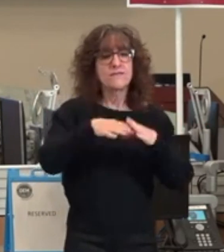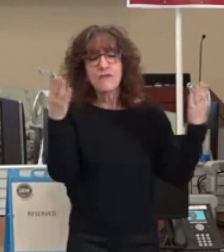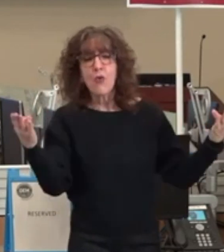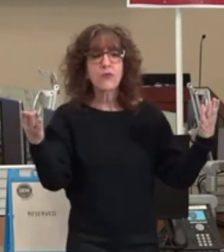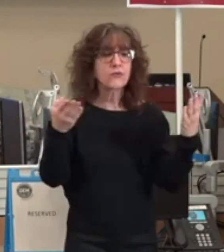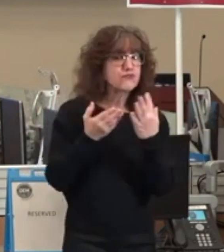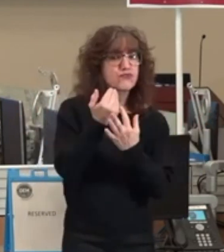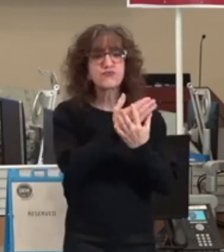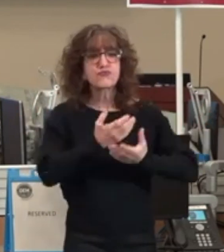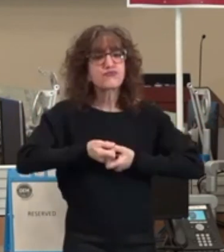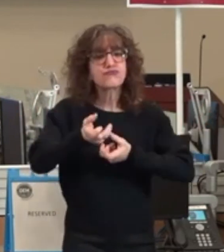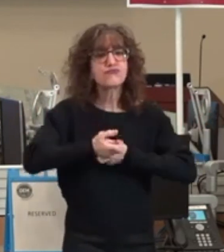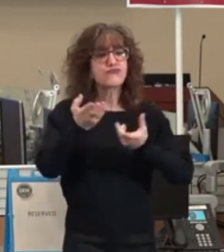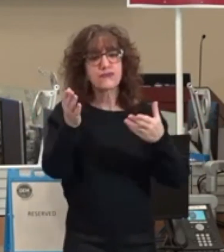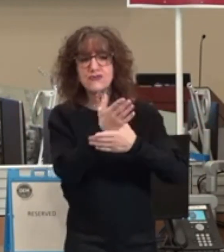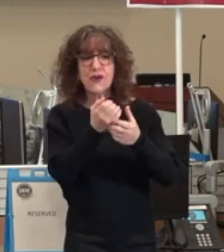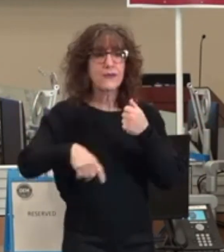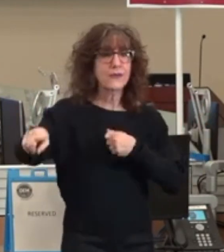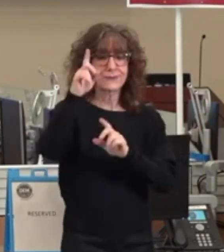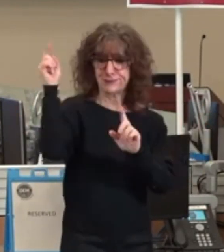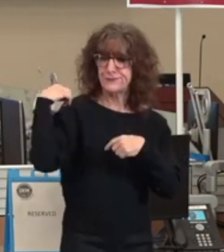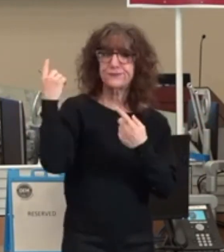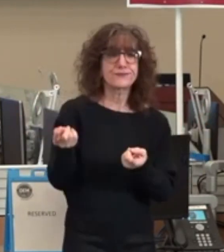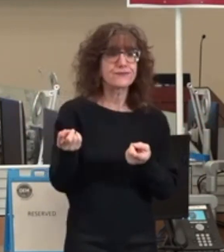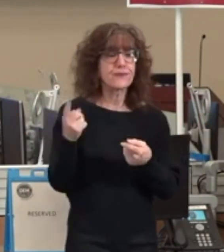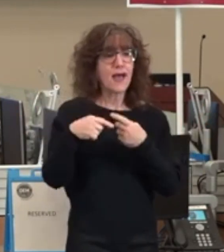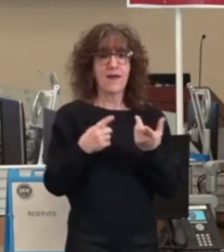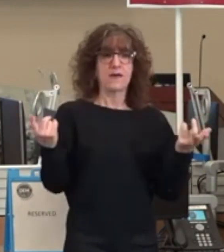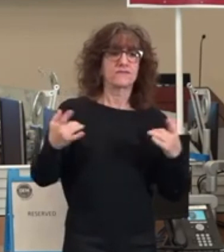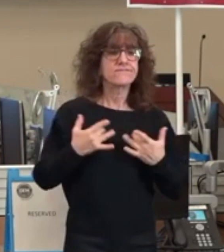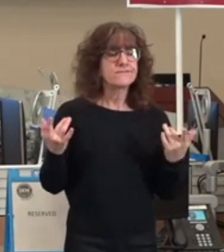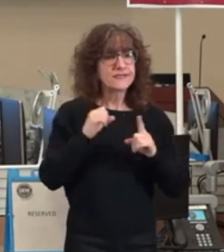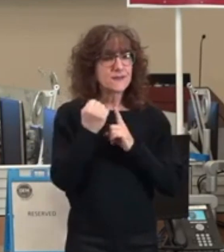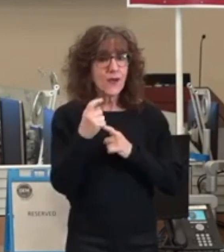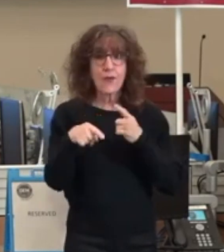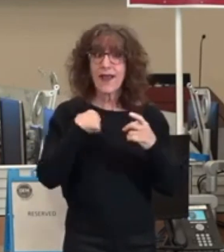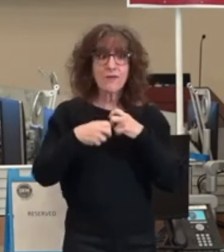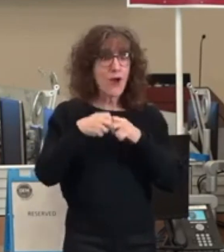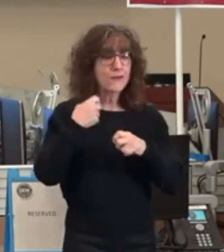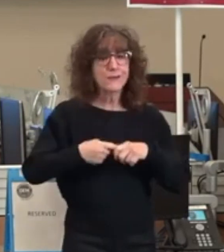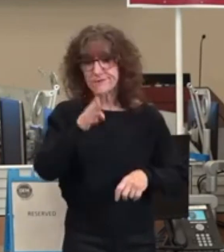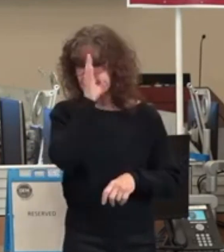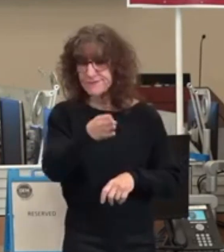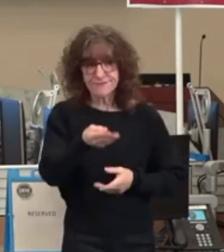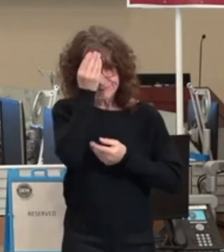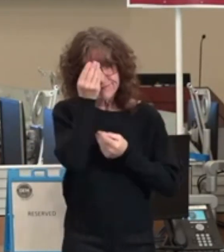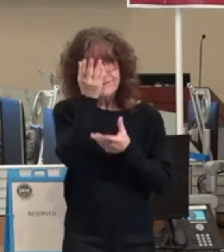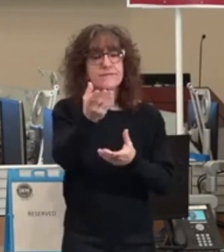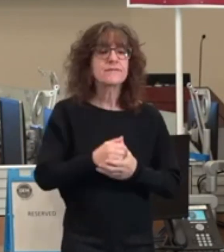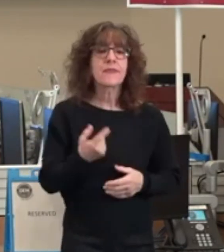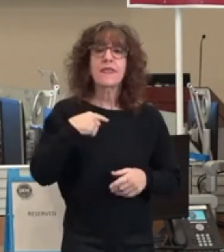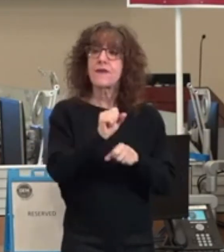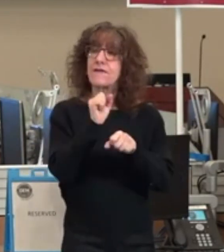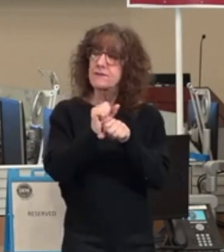transparent with everyone from the very start of this rollout about where we were. When we had difficulties, we said so, and we